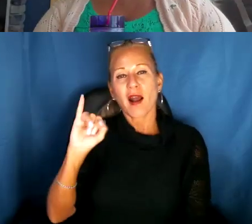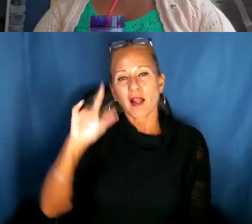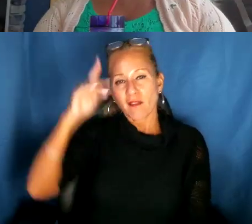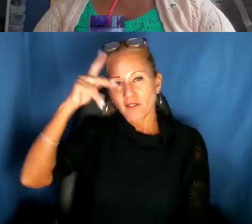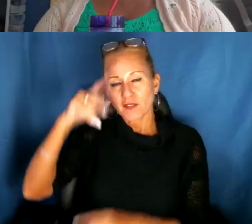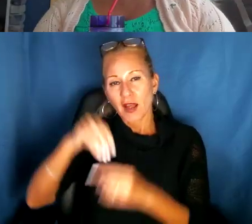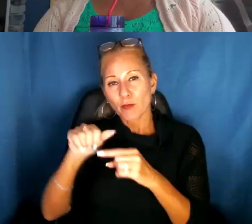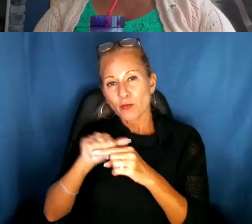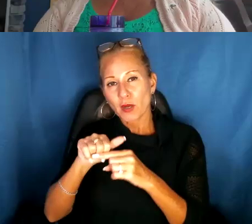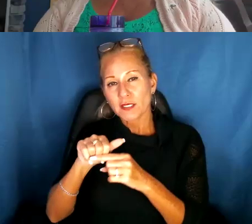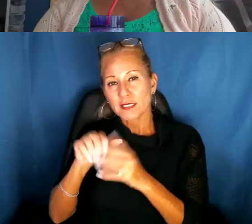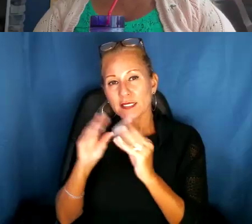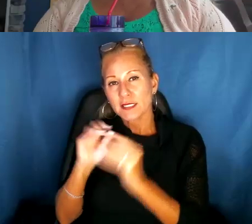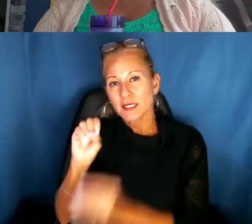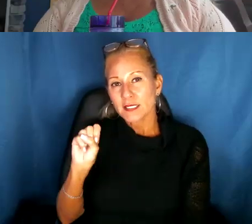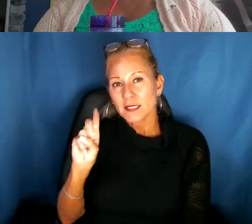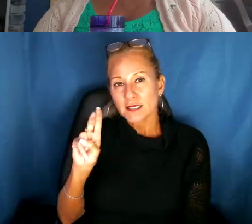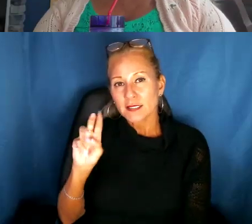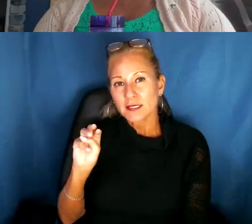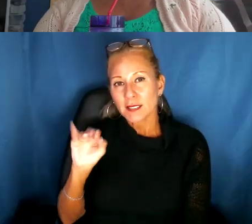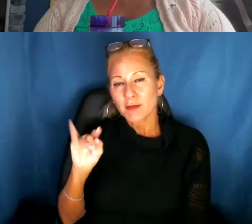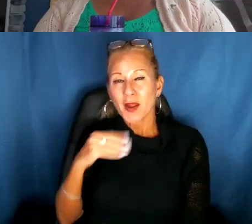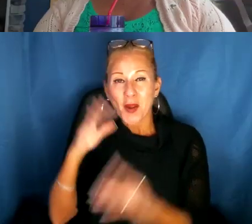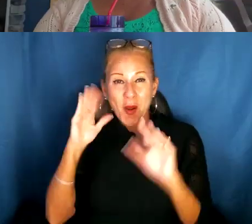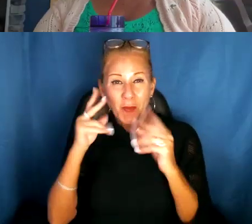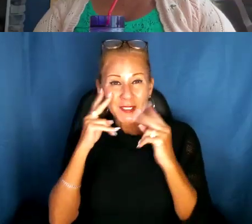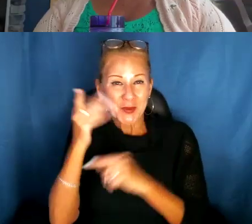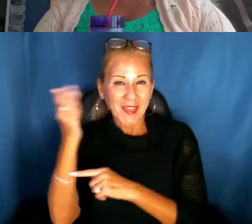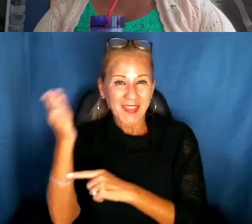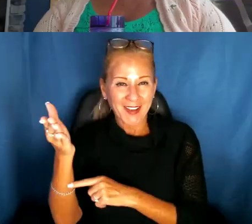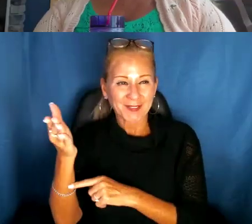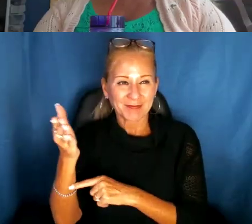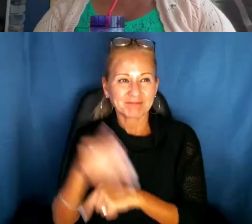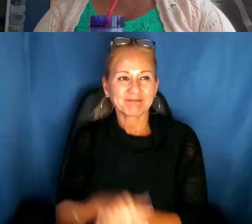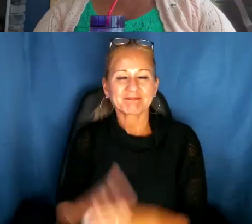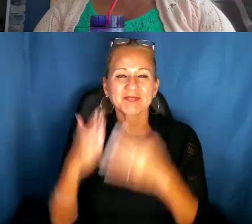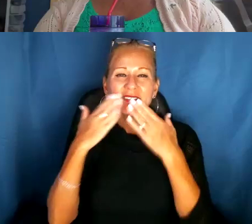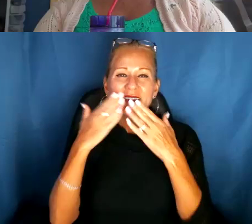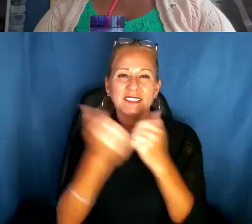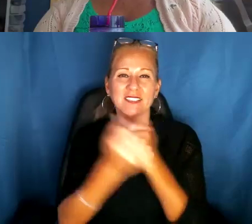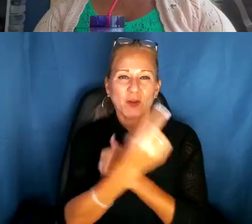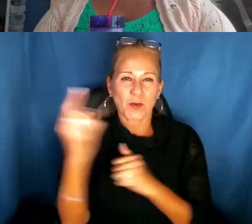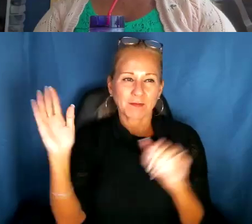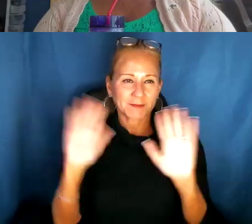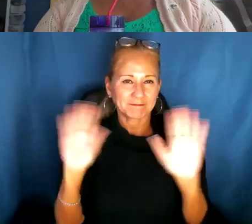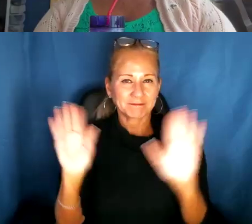and Practice Summit. And we hope to see you there. So thank you, everyone.